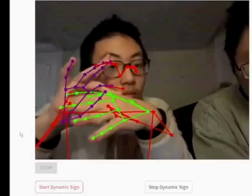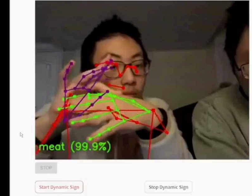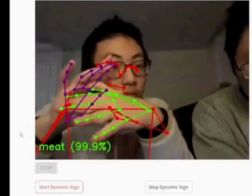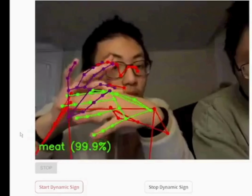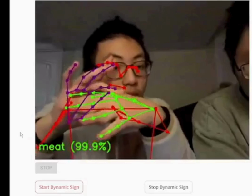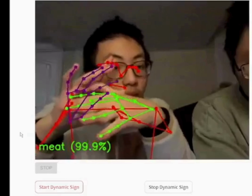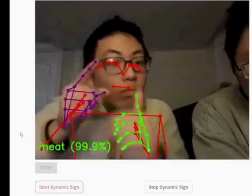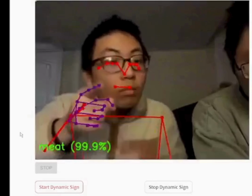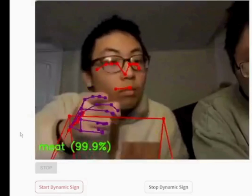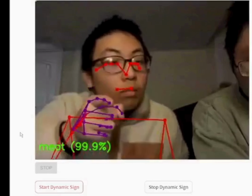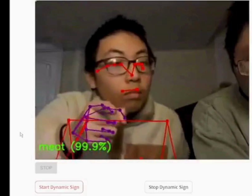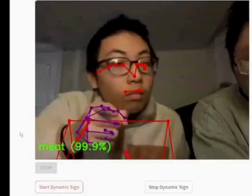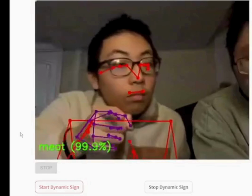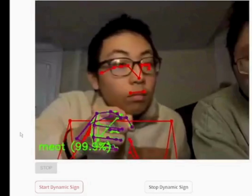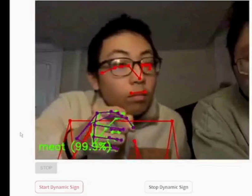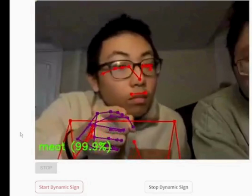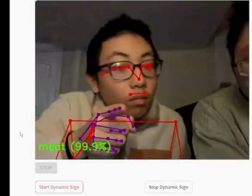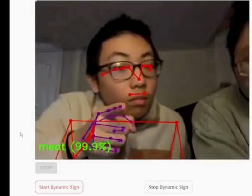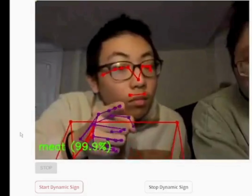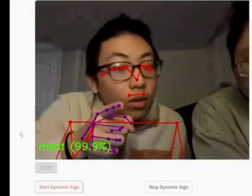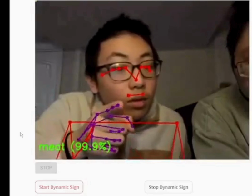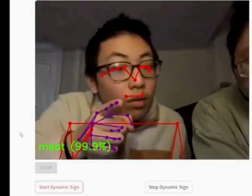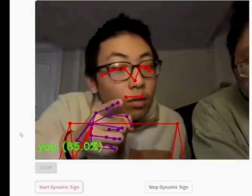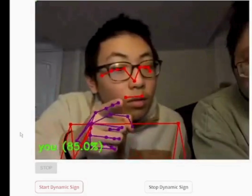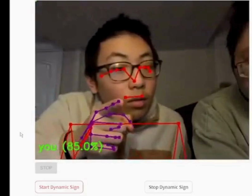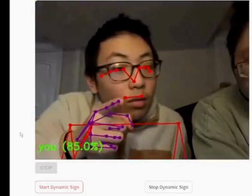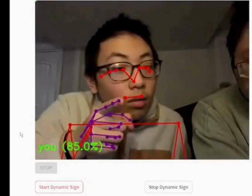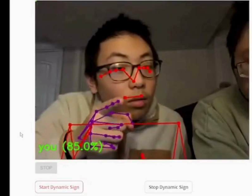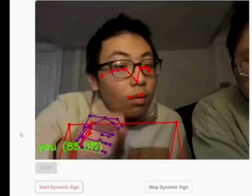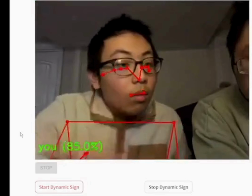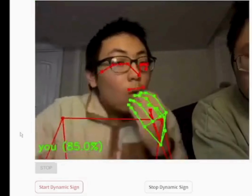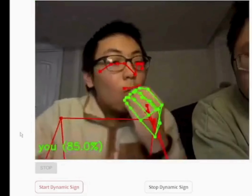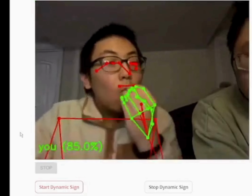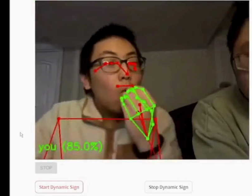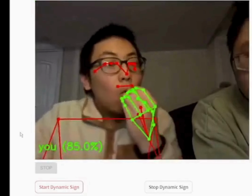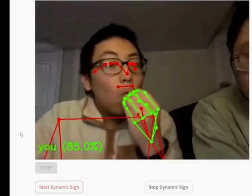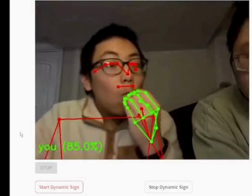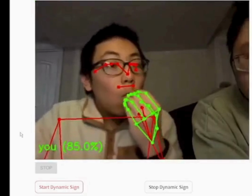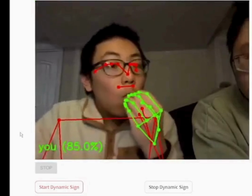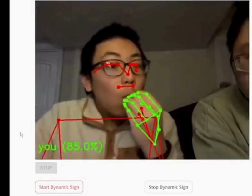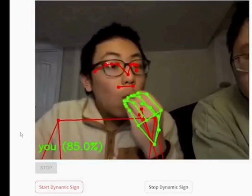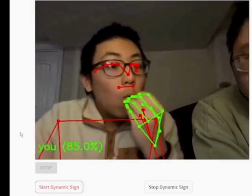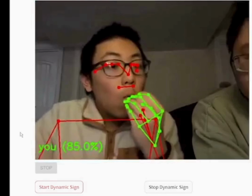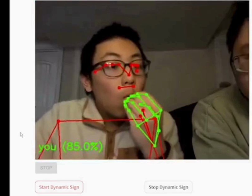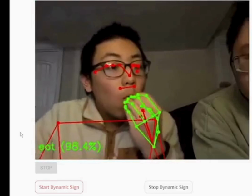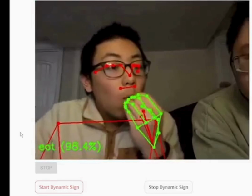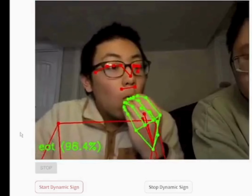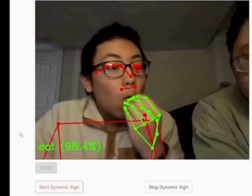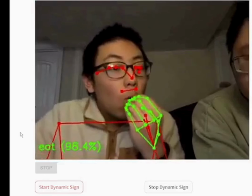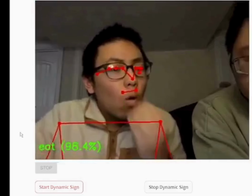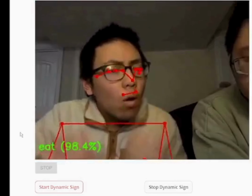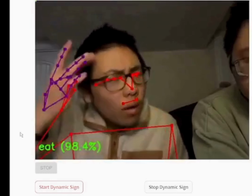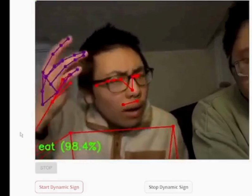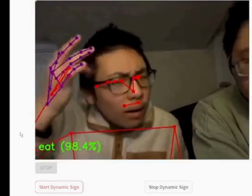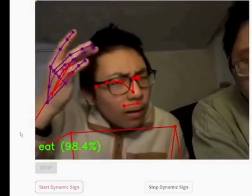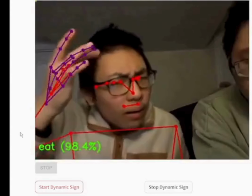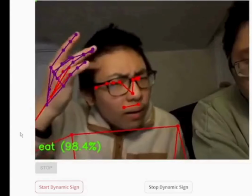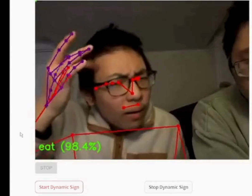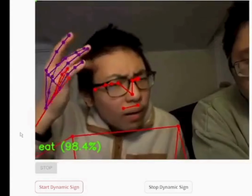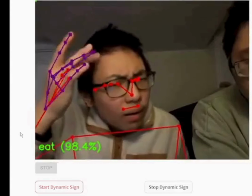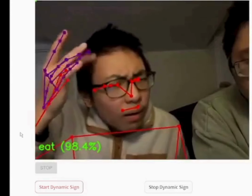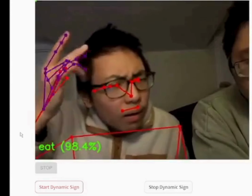detected landmarks on the hands, face, and body. And after the deaf person signs, you can see the predicted word. And after the